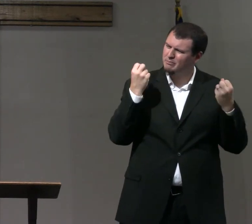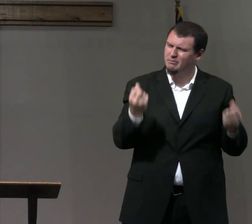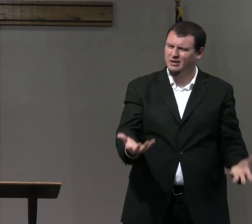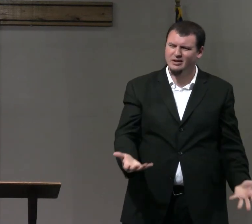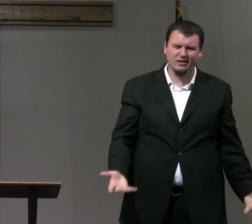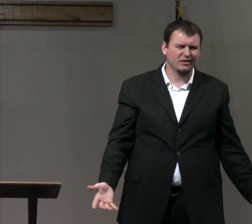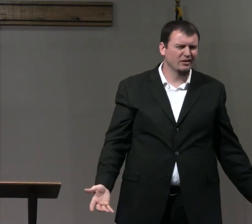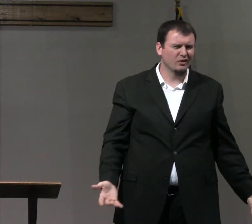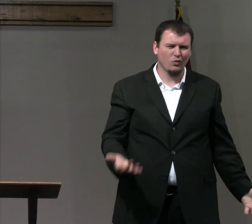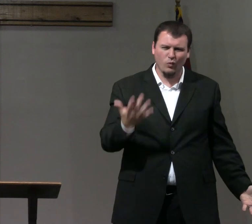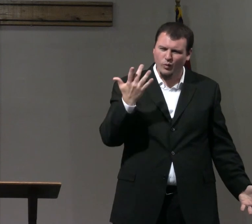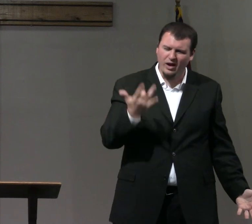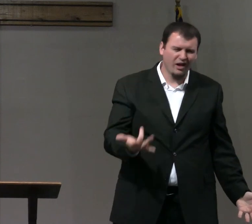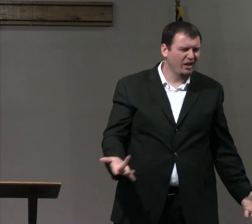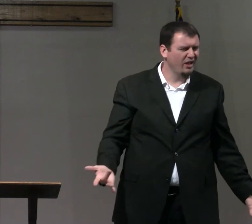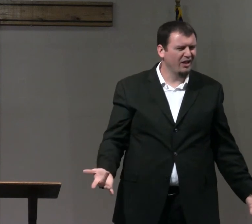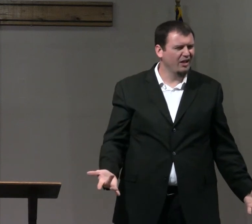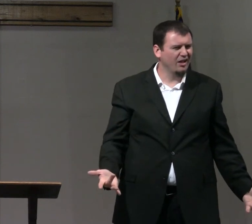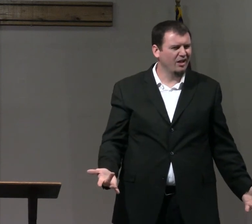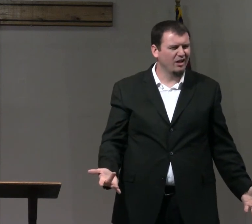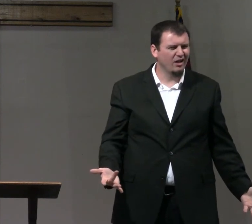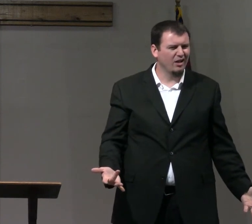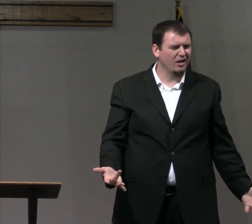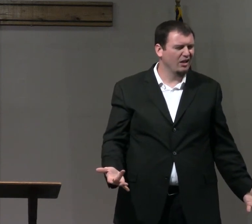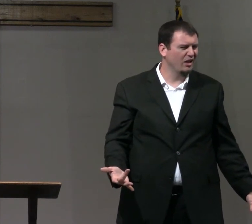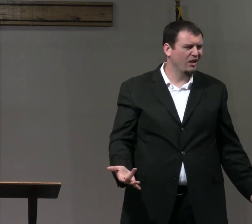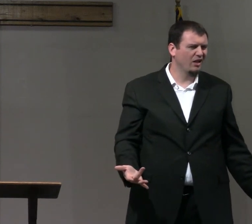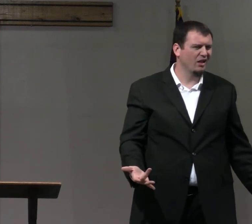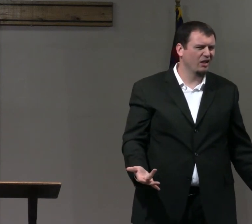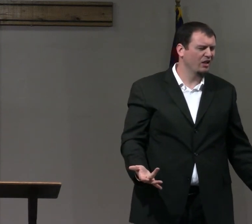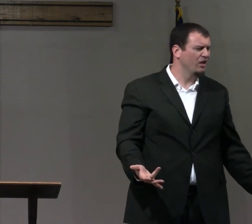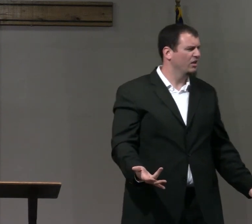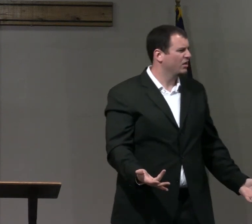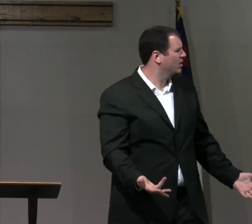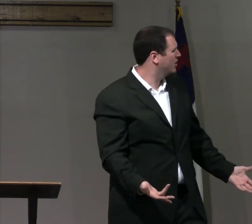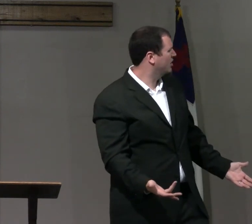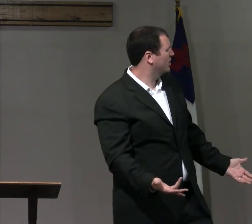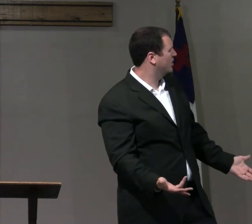might have molested someone or just over and over you hear all these stories. Why?